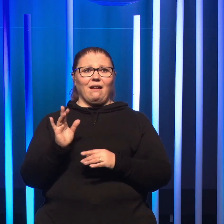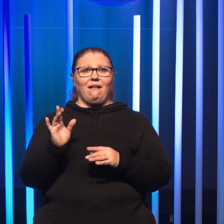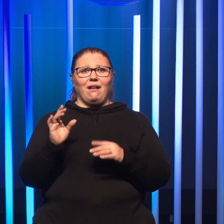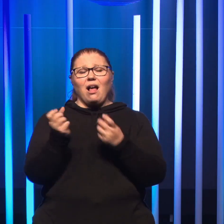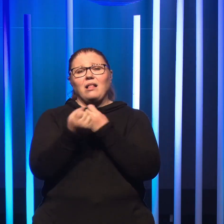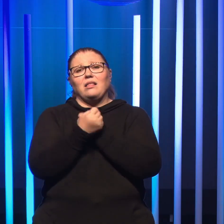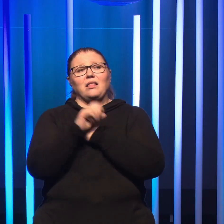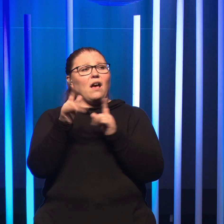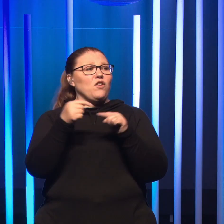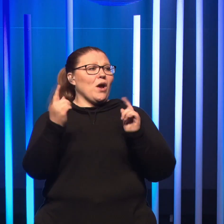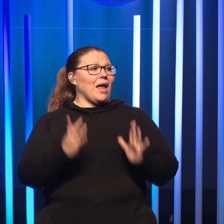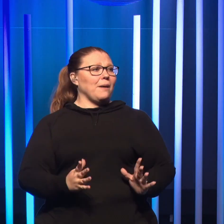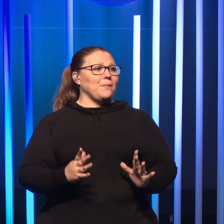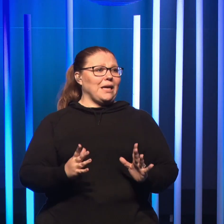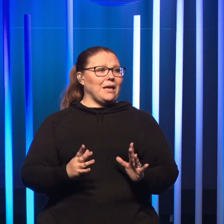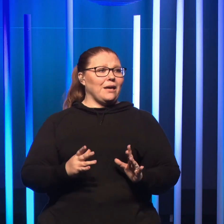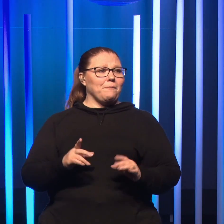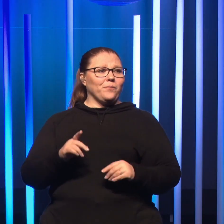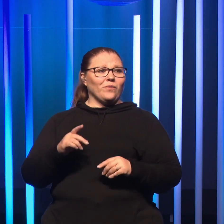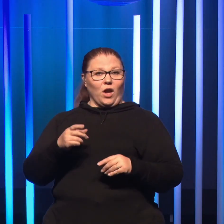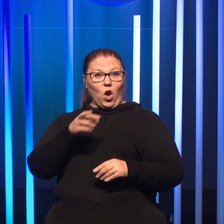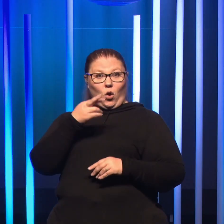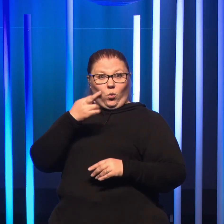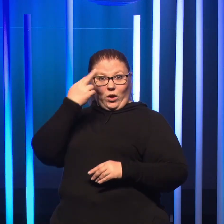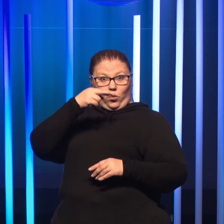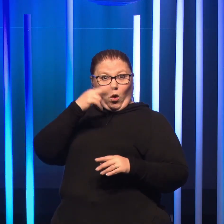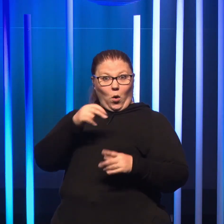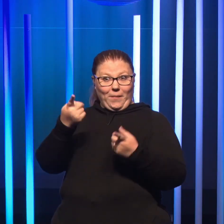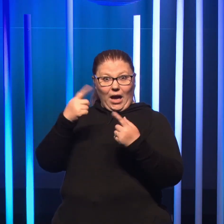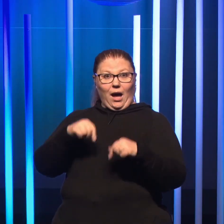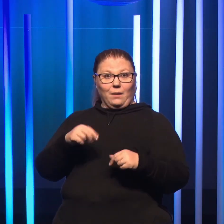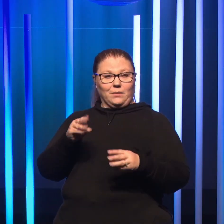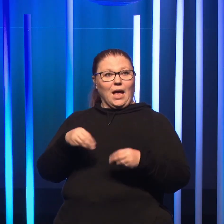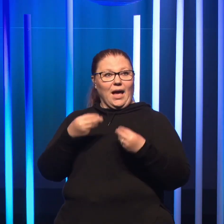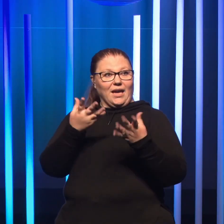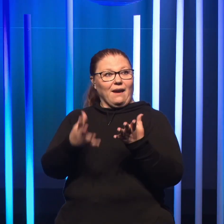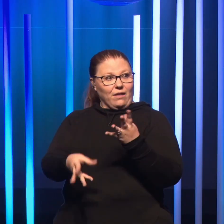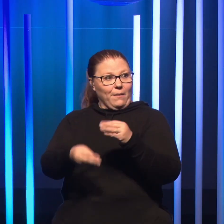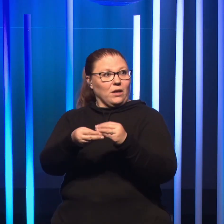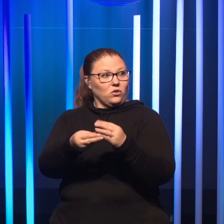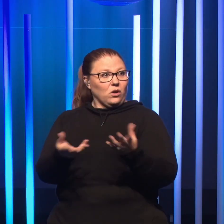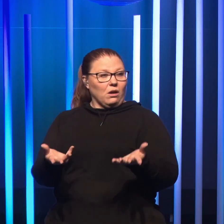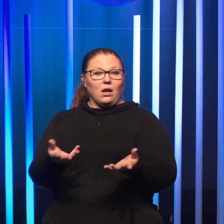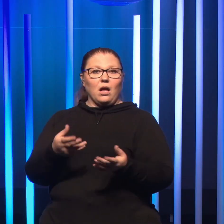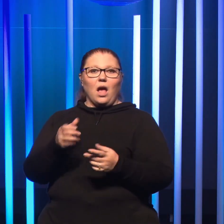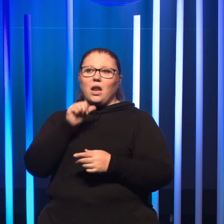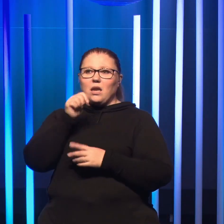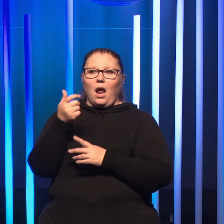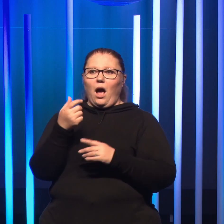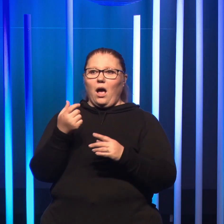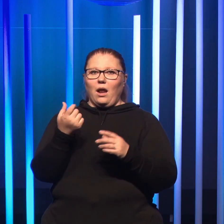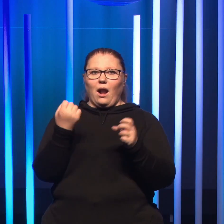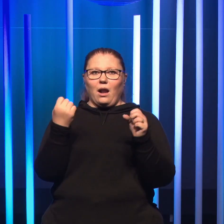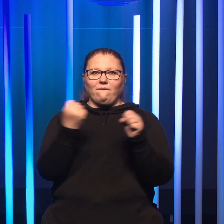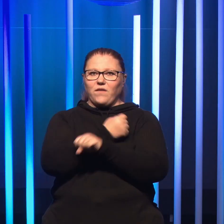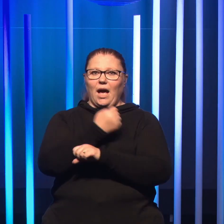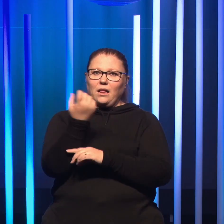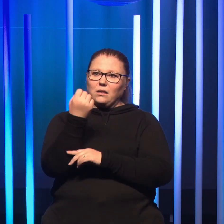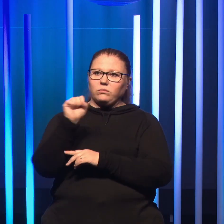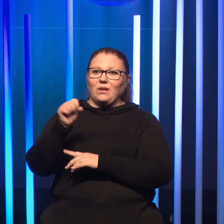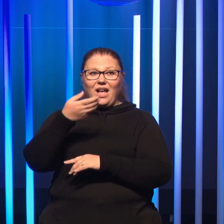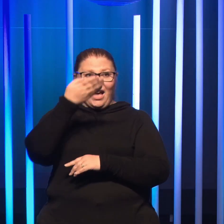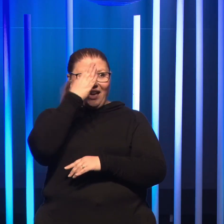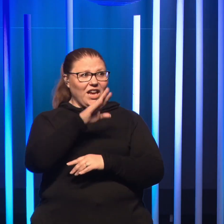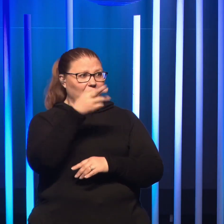enemy. Go the extra mile when Rome comes. He would talk about nonviolent resistance. Give to Caesar what's Caesar, to God's